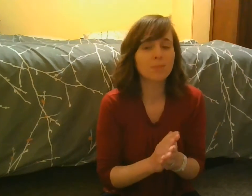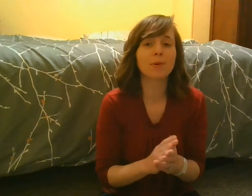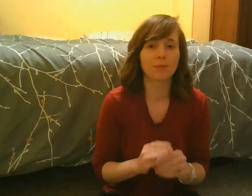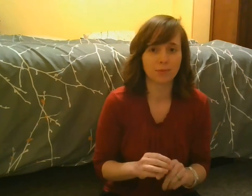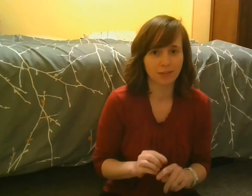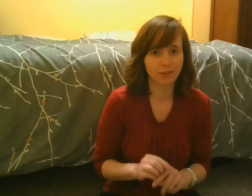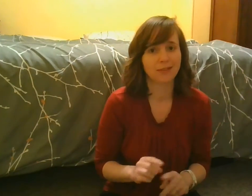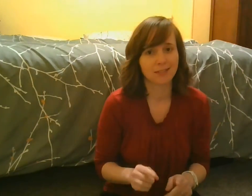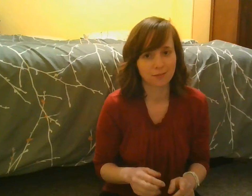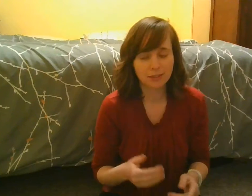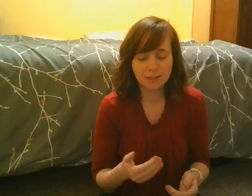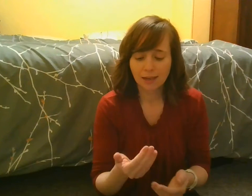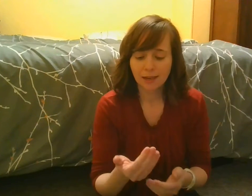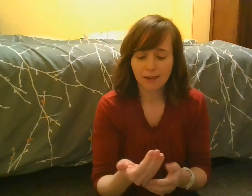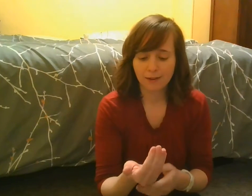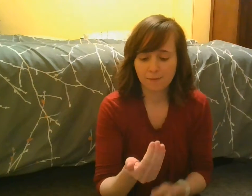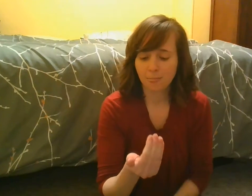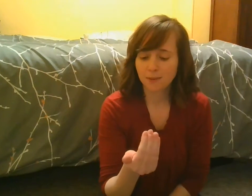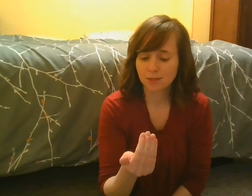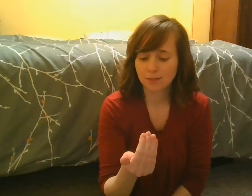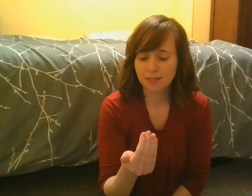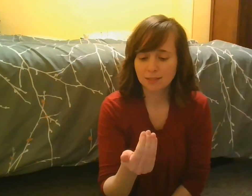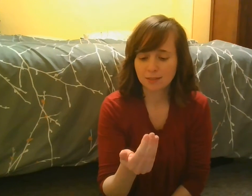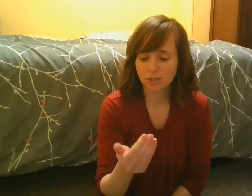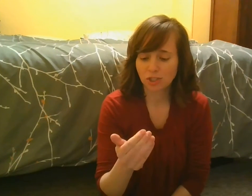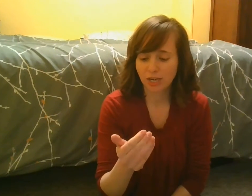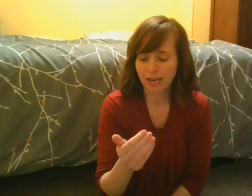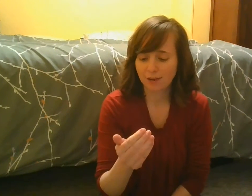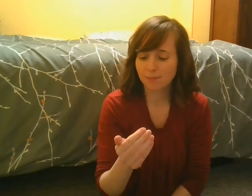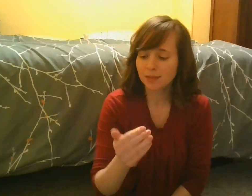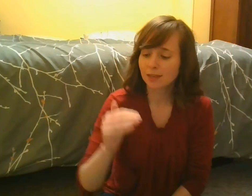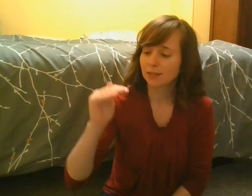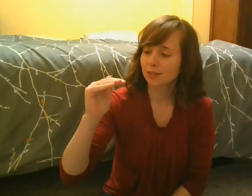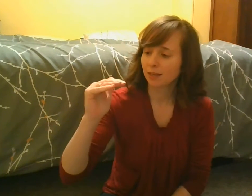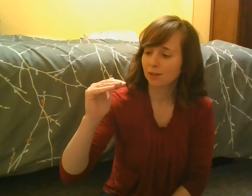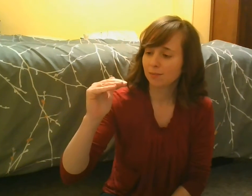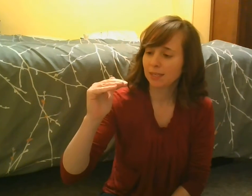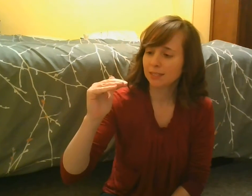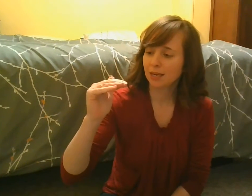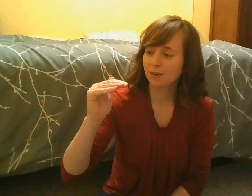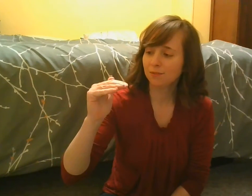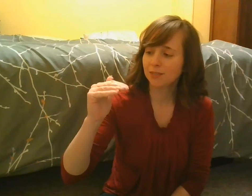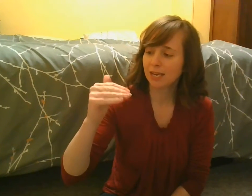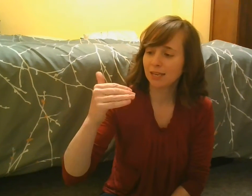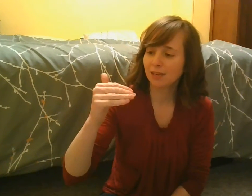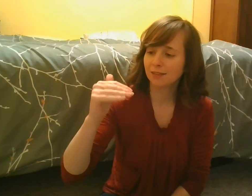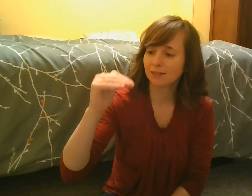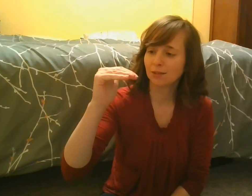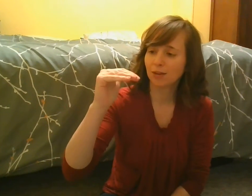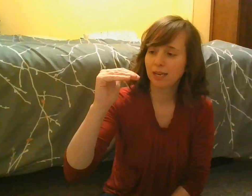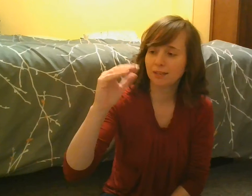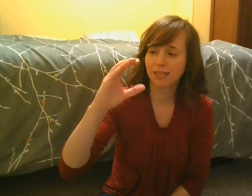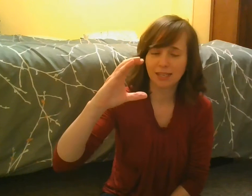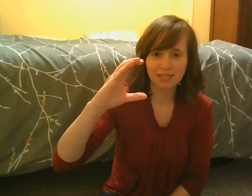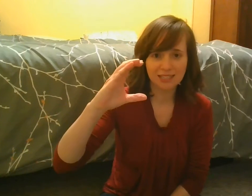I will give you the difference. So this is shame. It's kind of taking your hand like in a